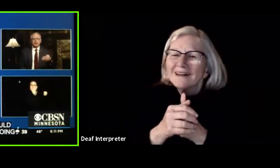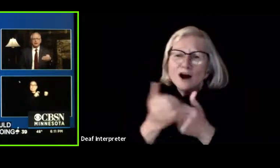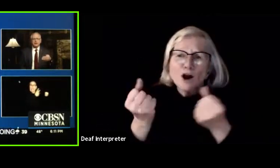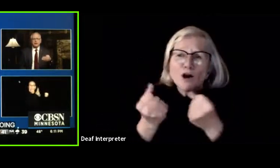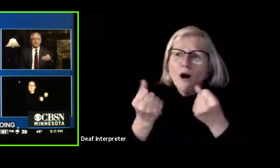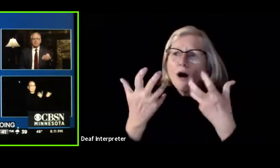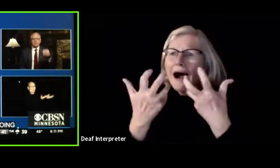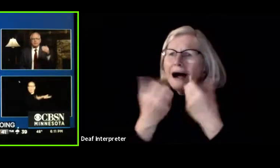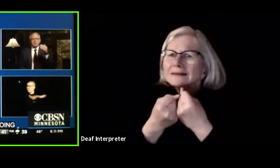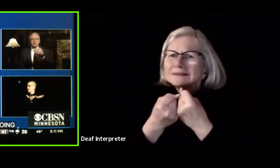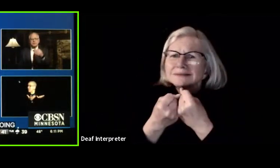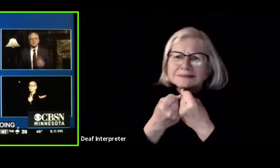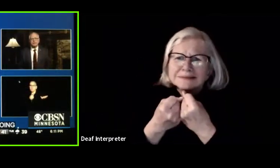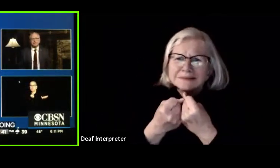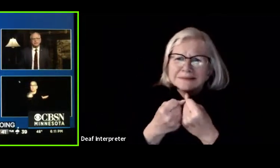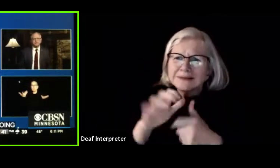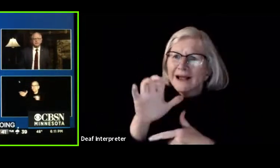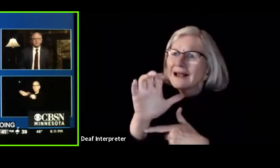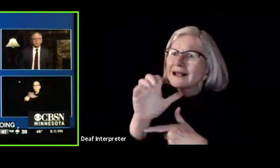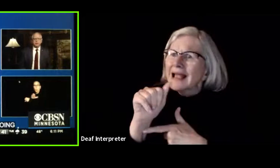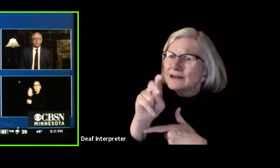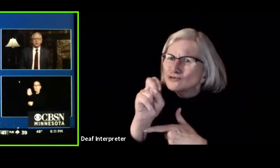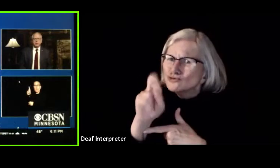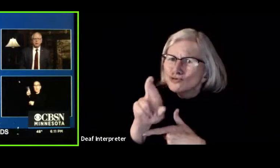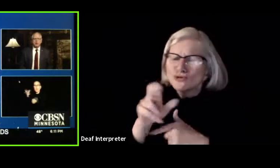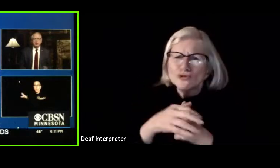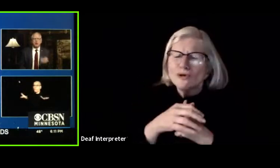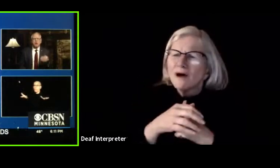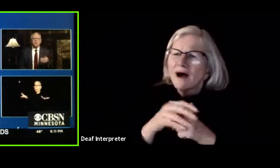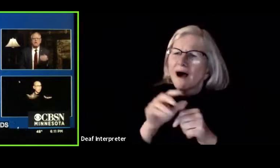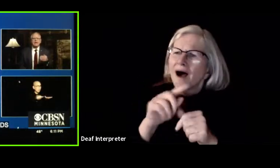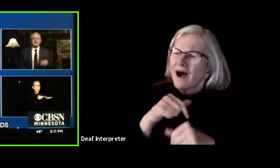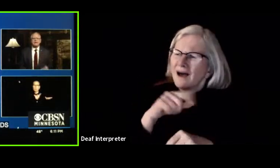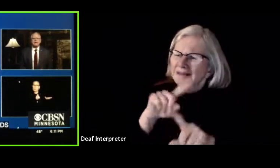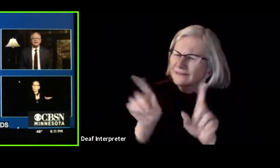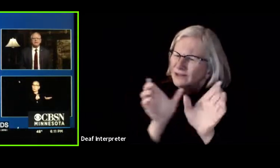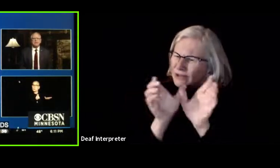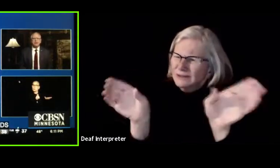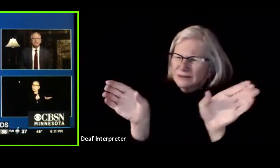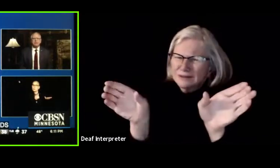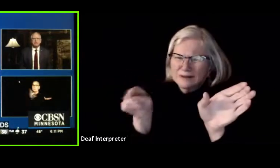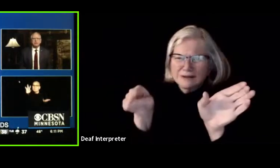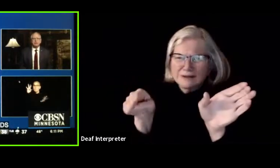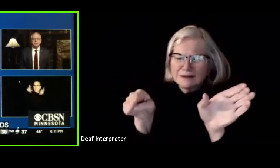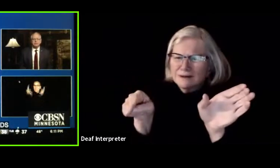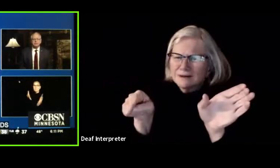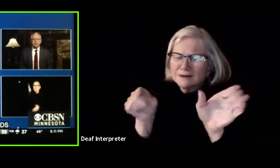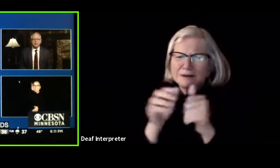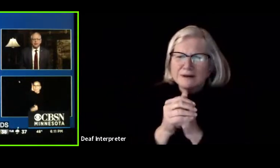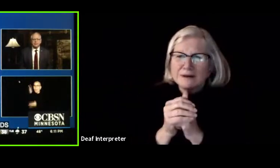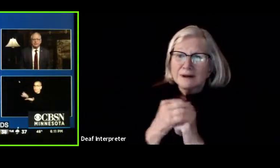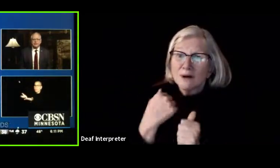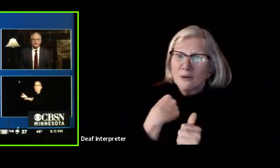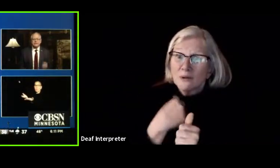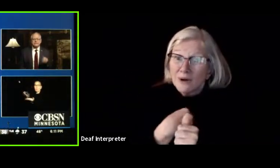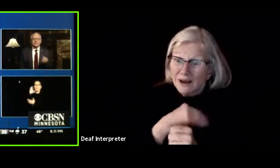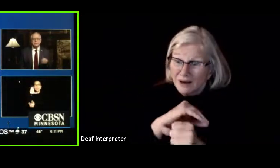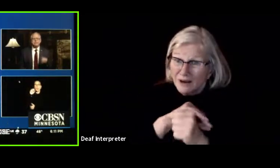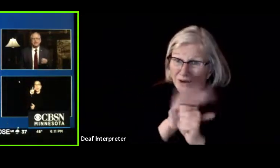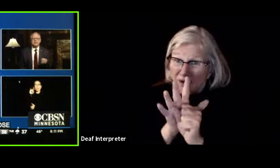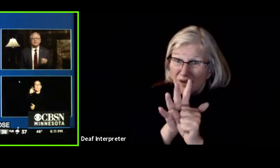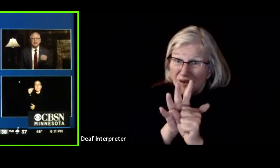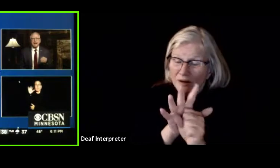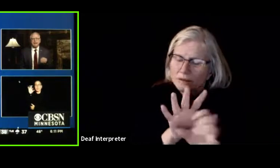filled. There's only 7 of those available. COVID-19 is now filling 1/3 of those beds. In